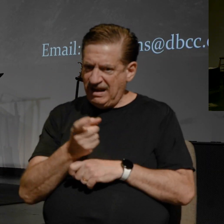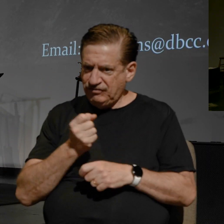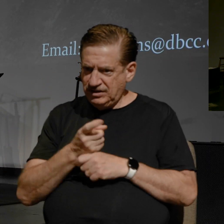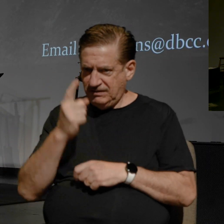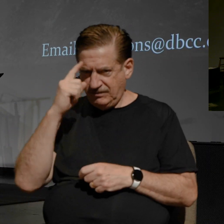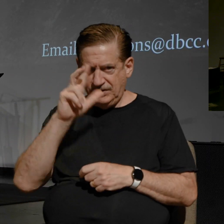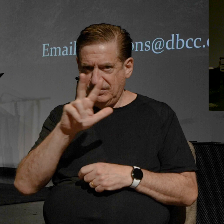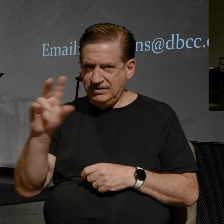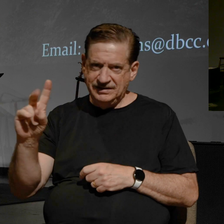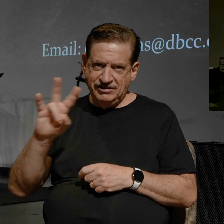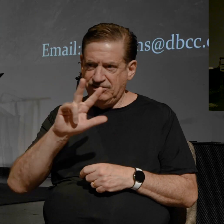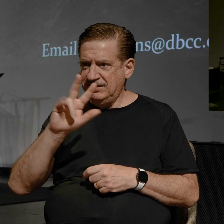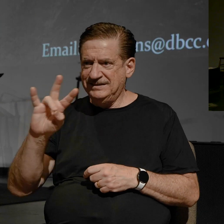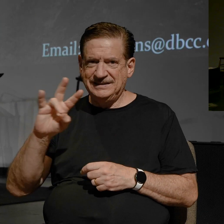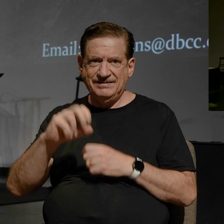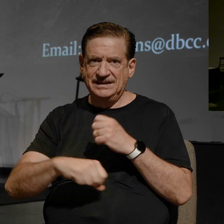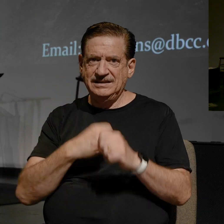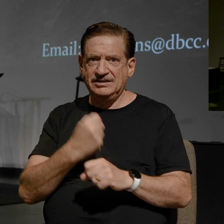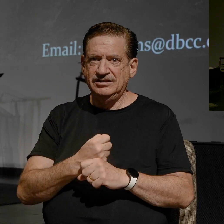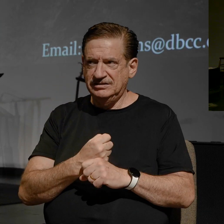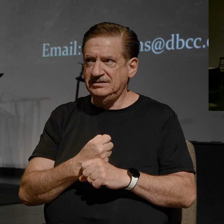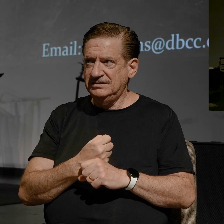37 years.